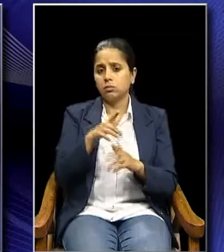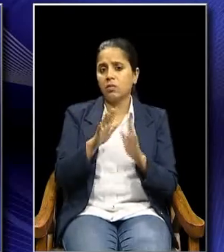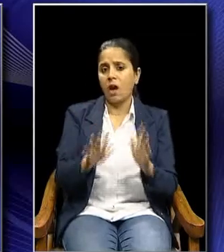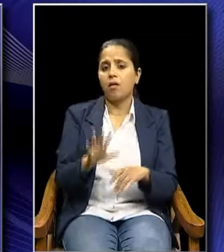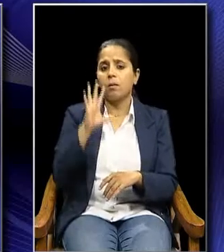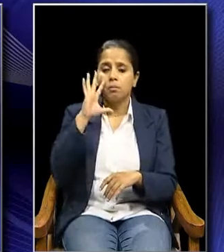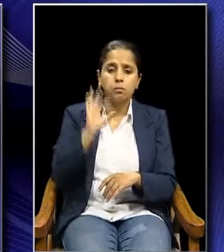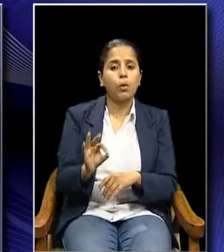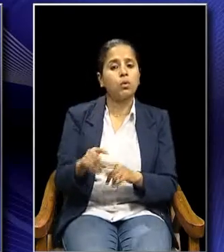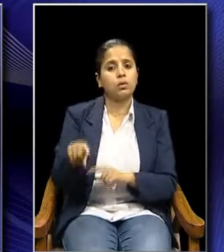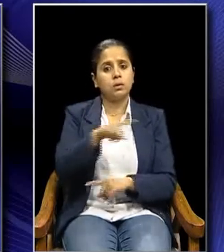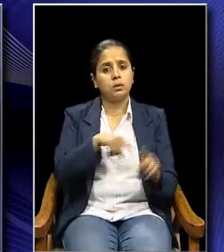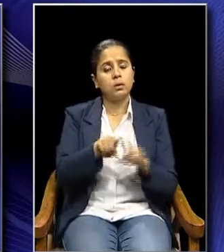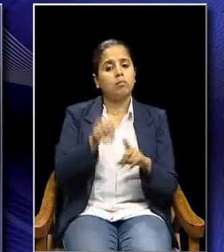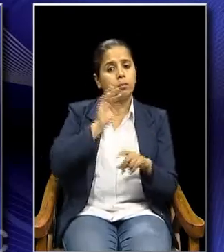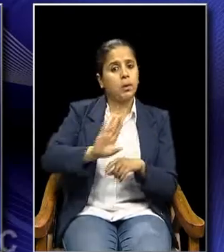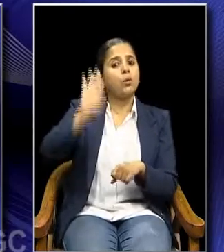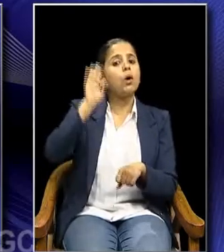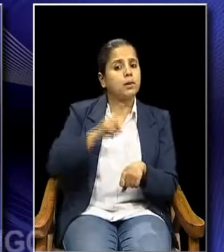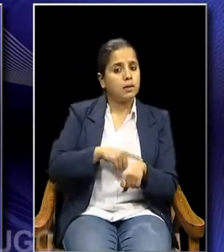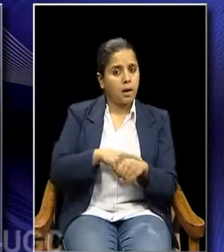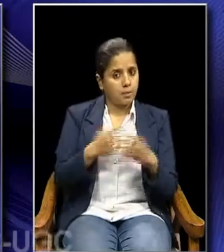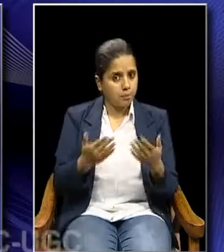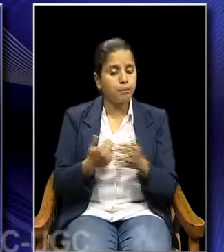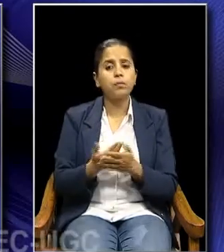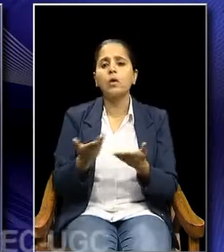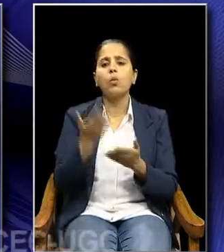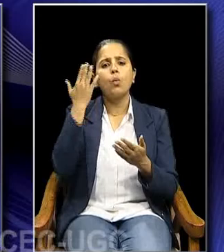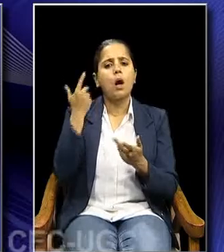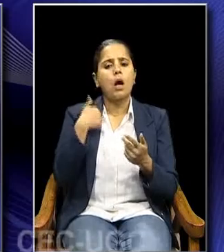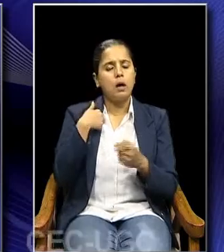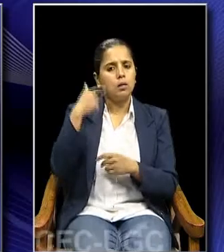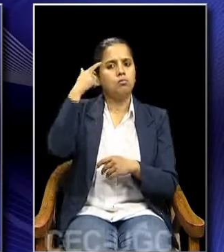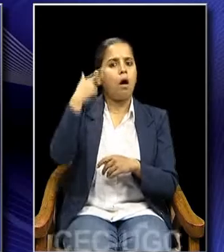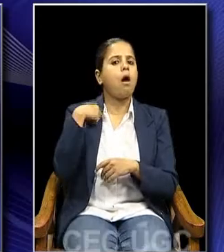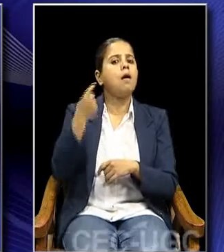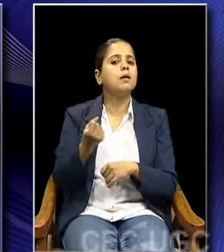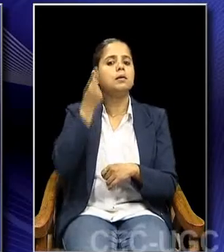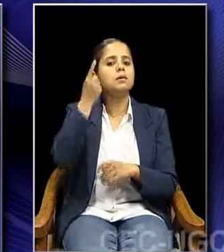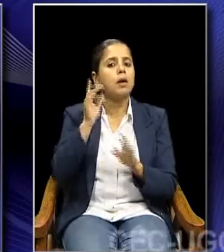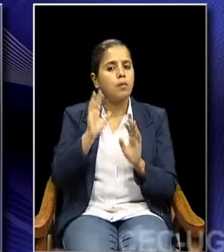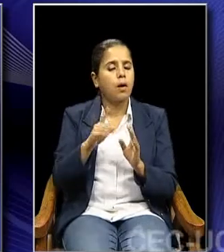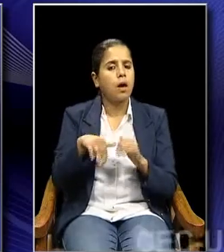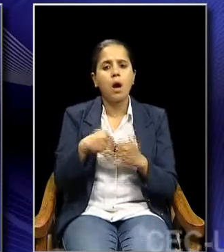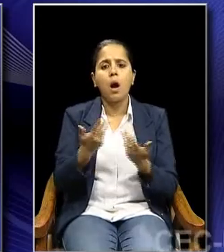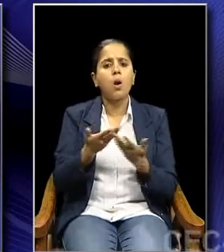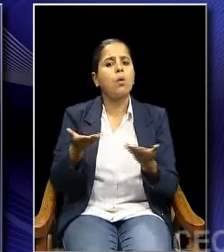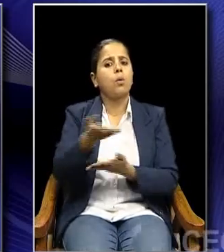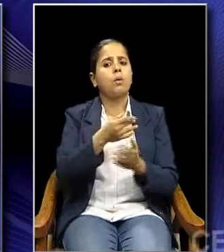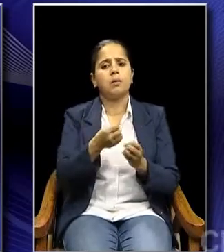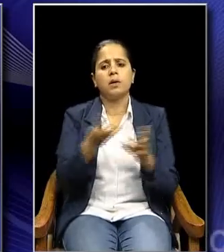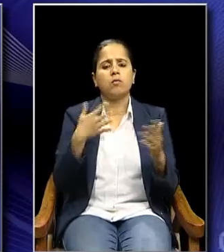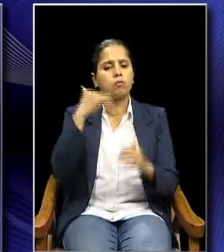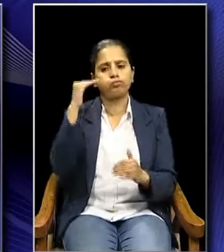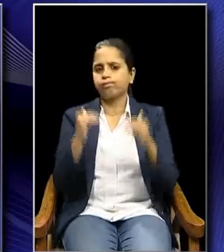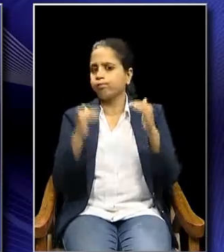important in those times, because we in a way realize that how there was a lot of inequality